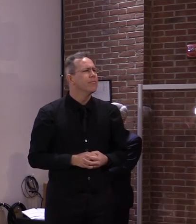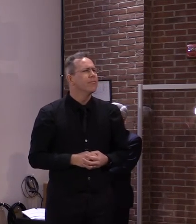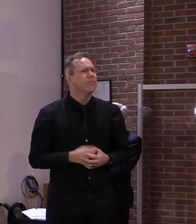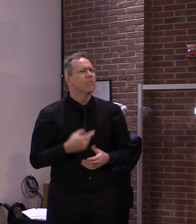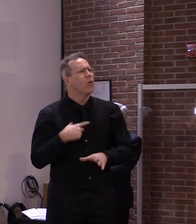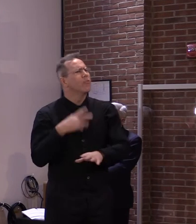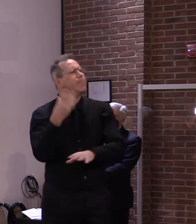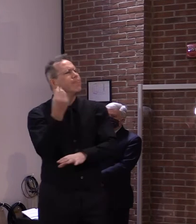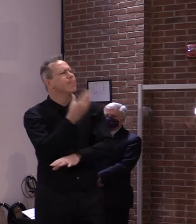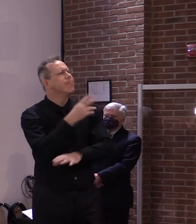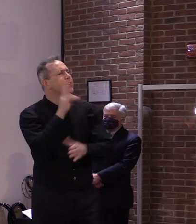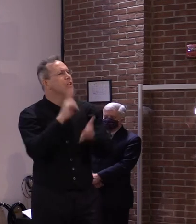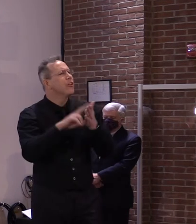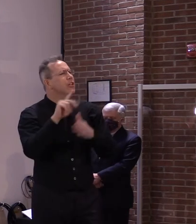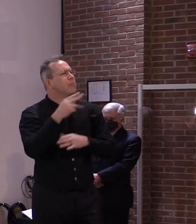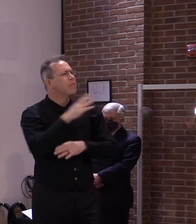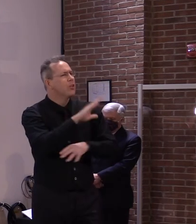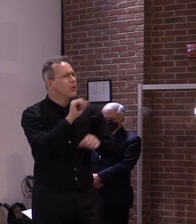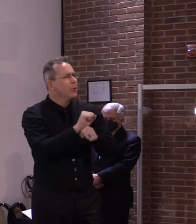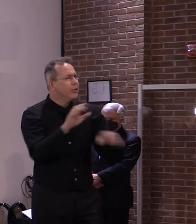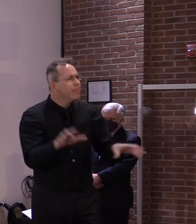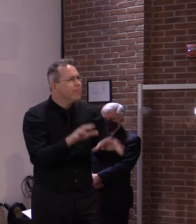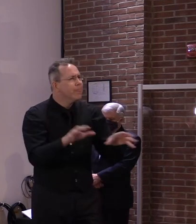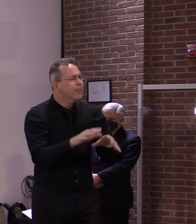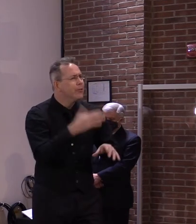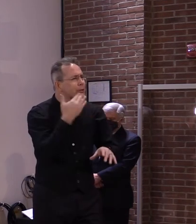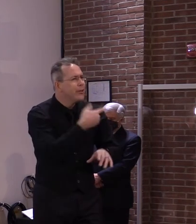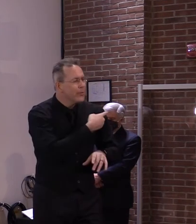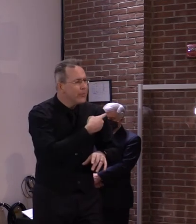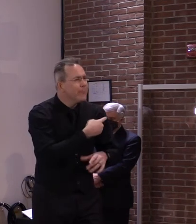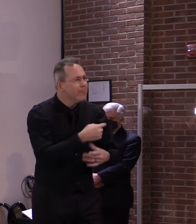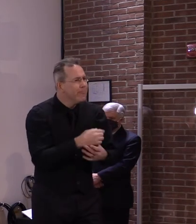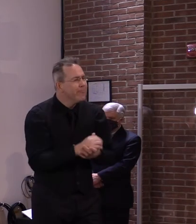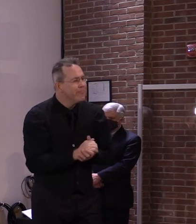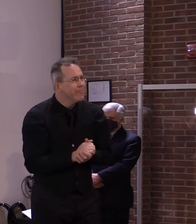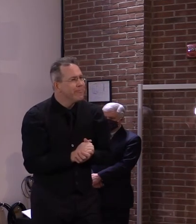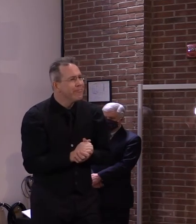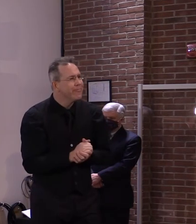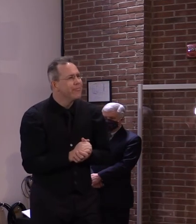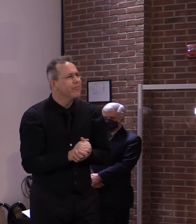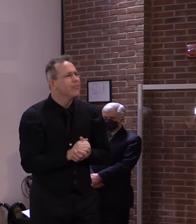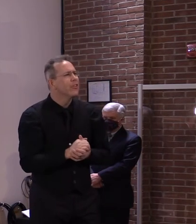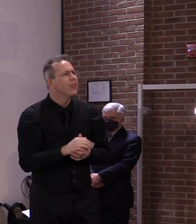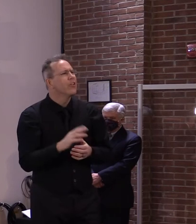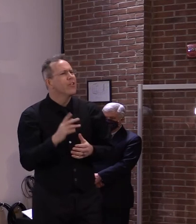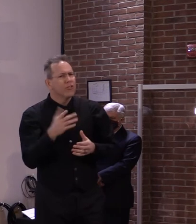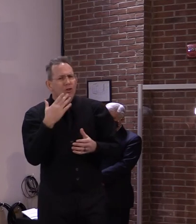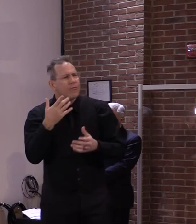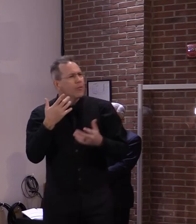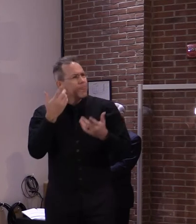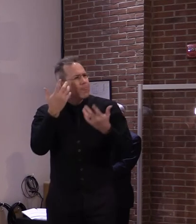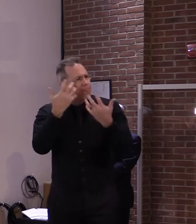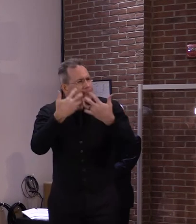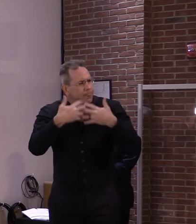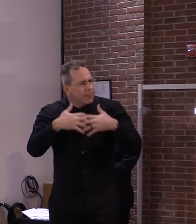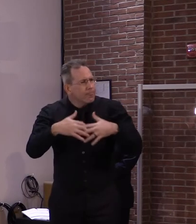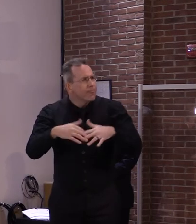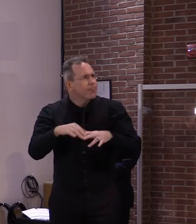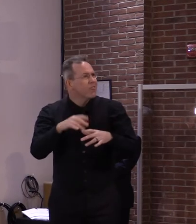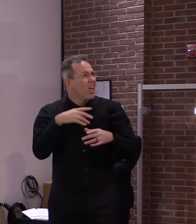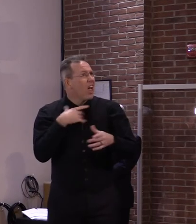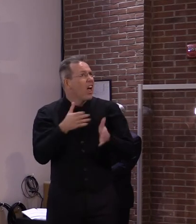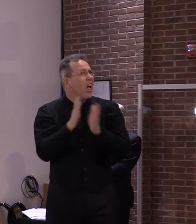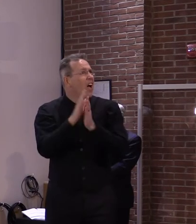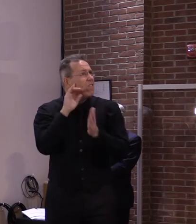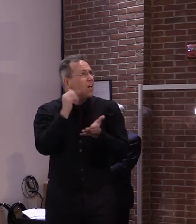and getting everybody through perhaps the smallest bottleneck um i'm just uh and i